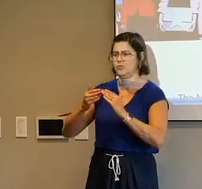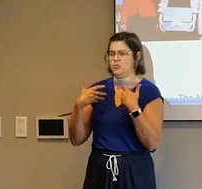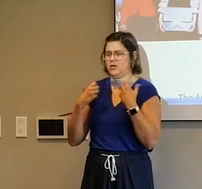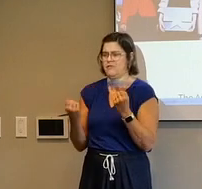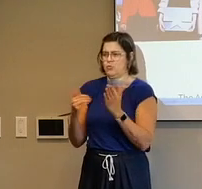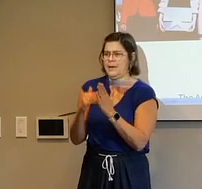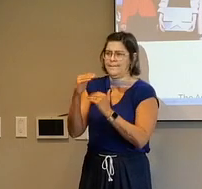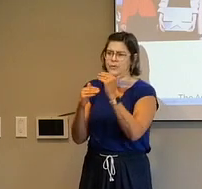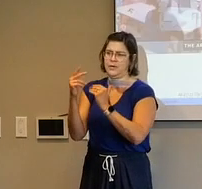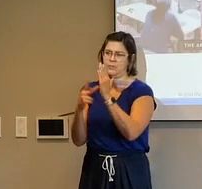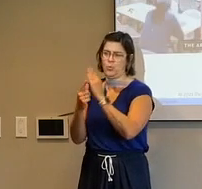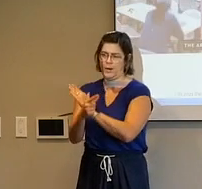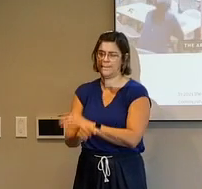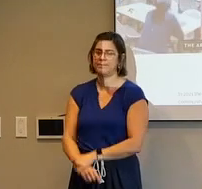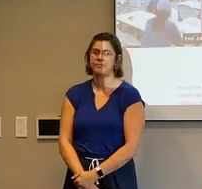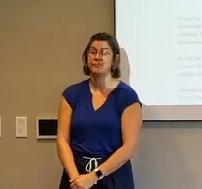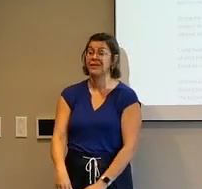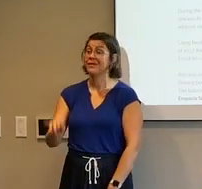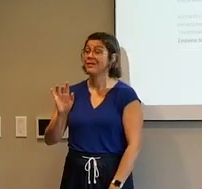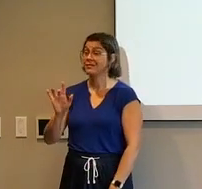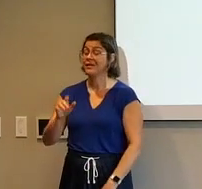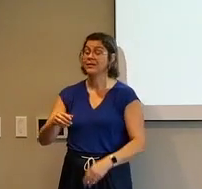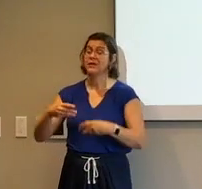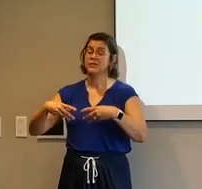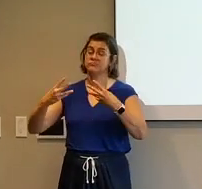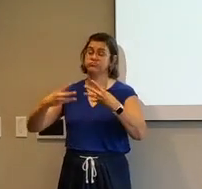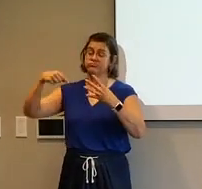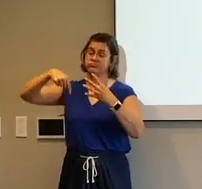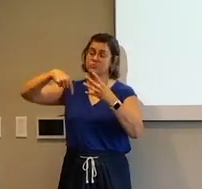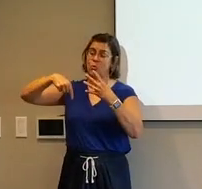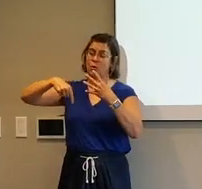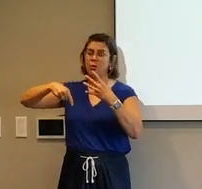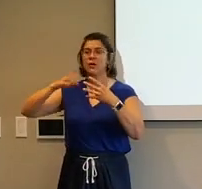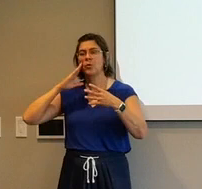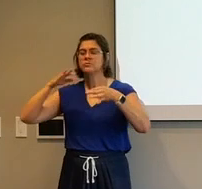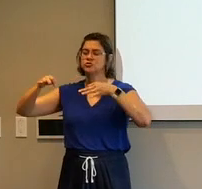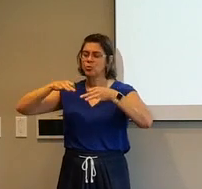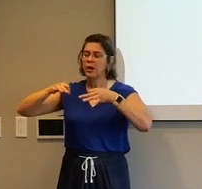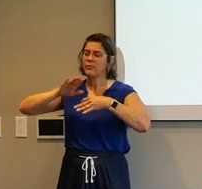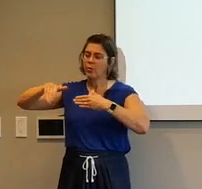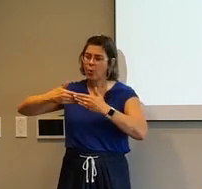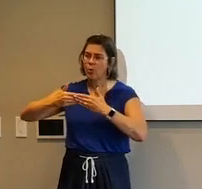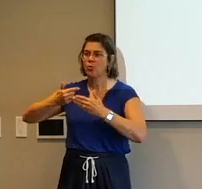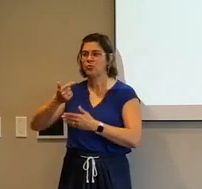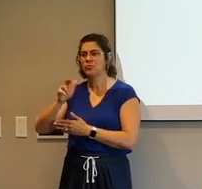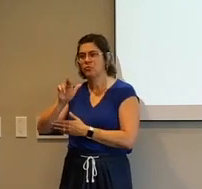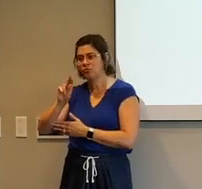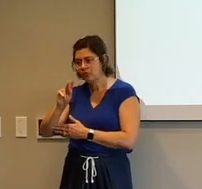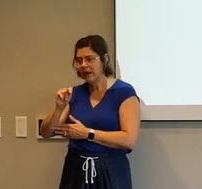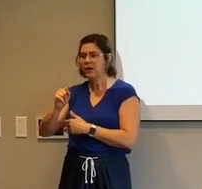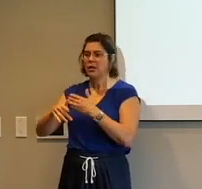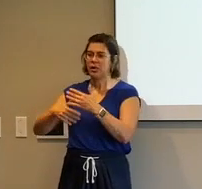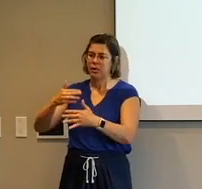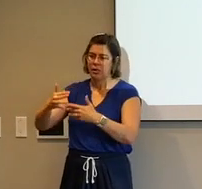program. Click on that, and then you're going to scroll for a little bit. It's going to describe the entire grant. It's